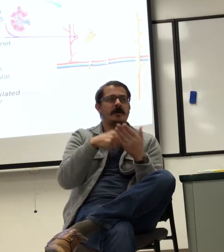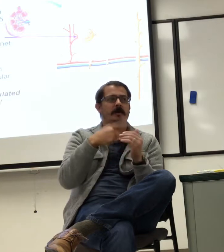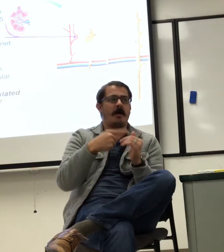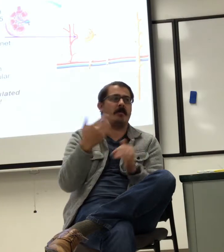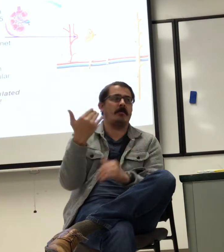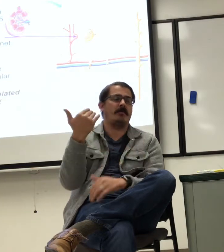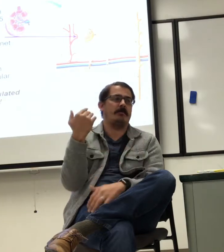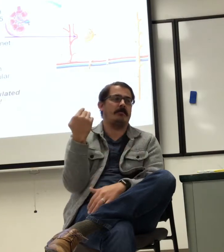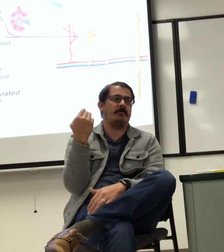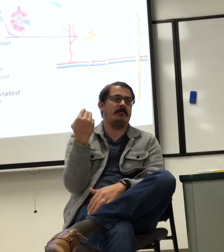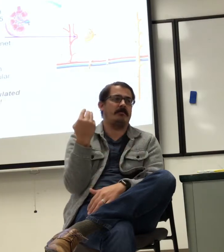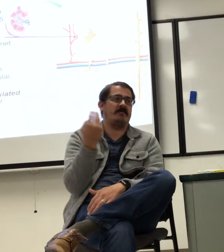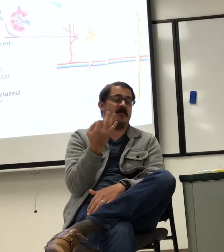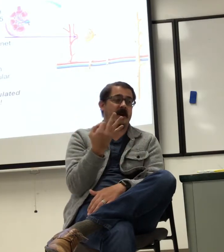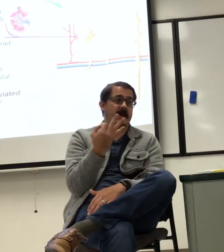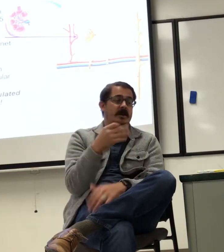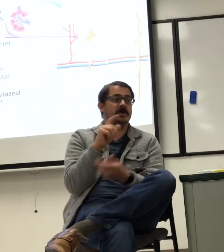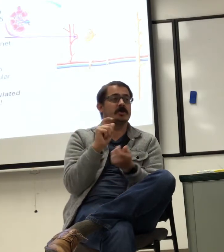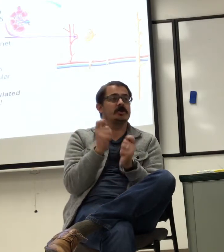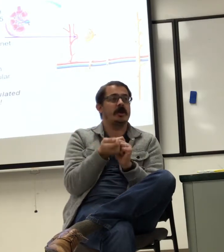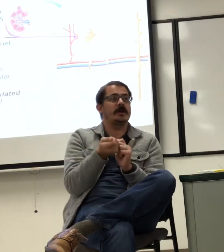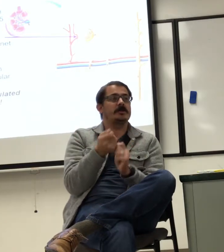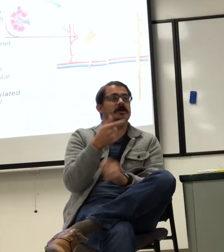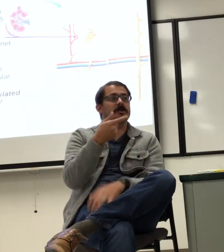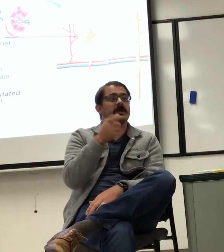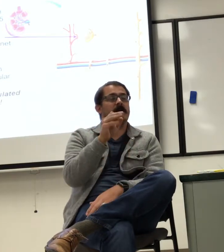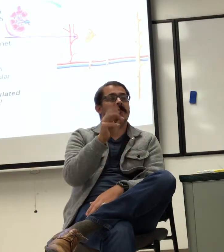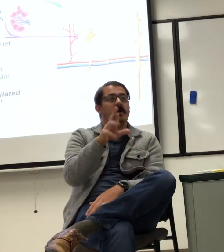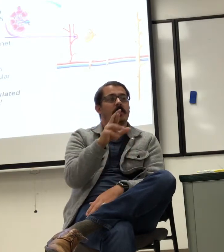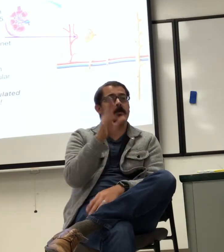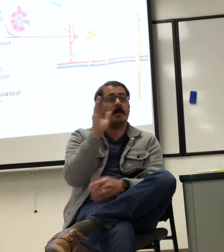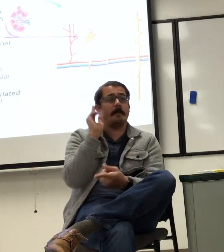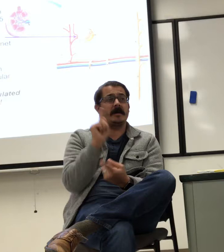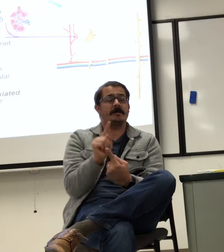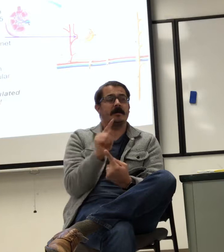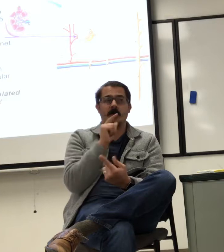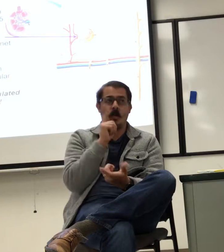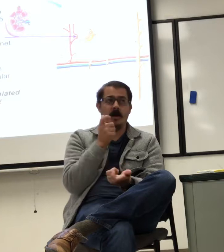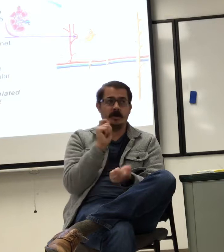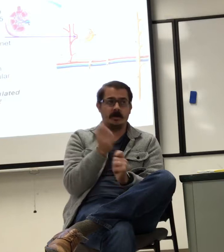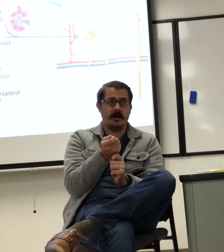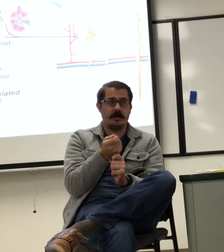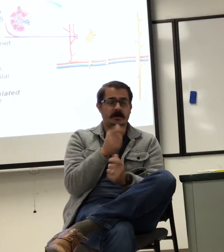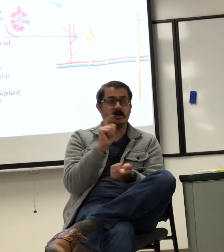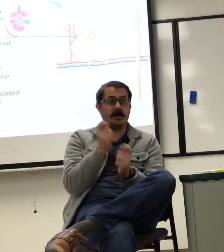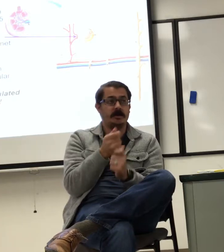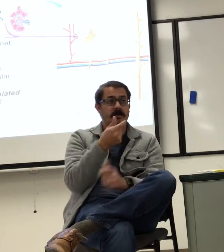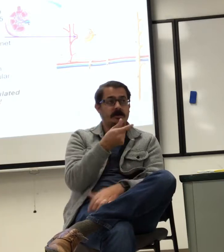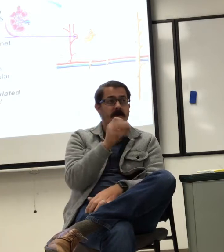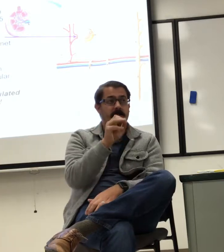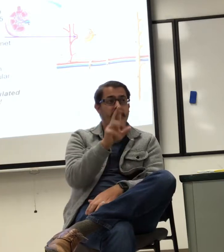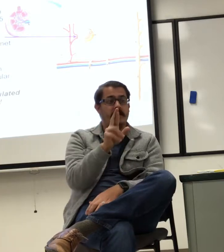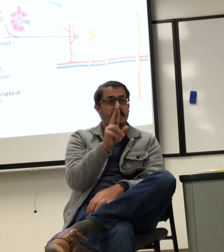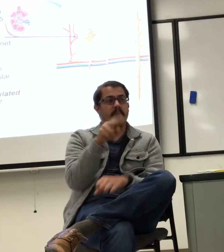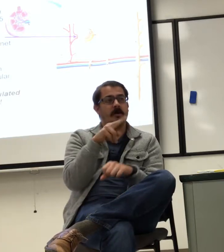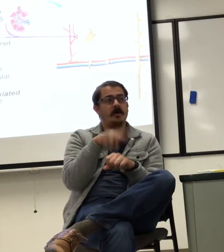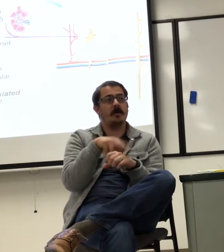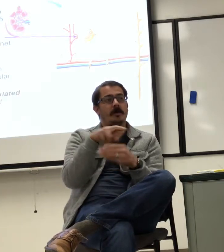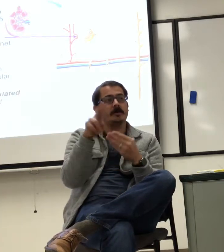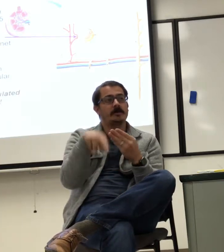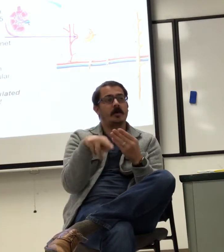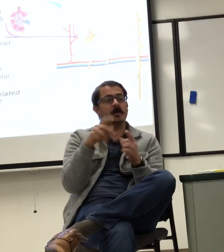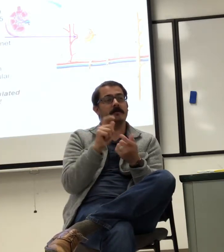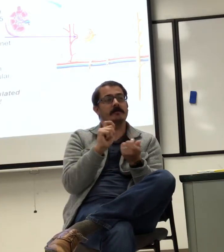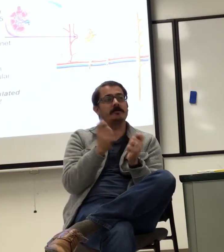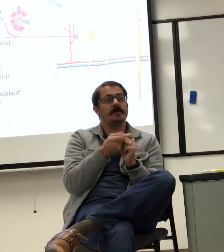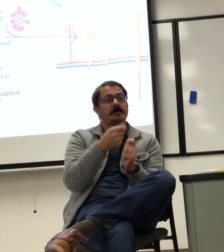time. Changes in GFR, this is what you want to minimize. You don't want it to change. Changes in GFR normally result from changes